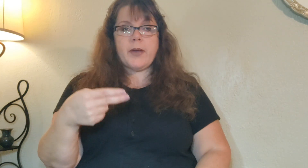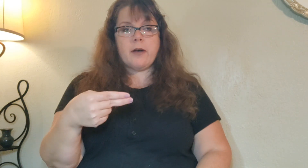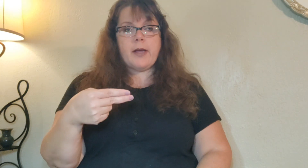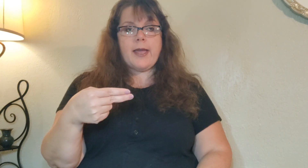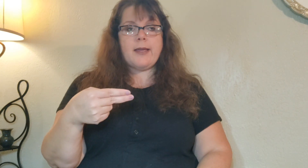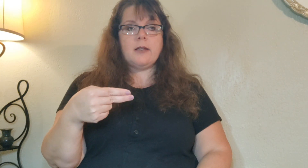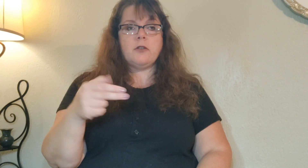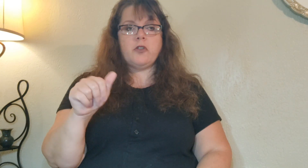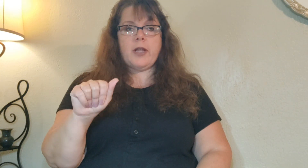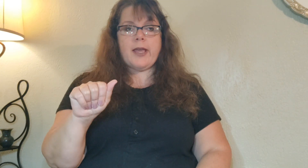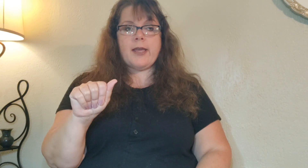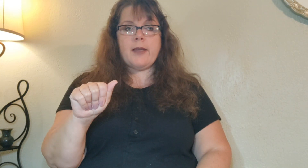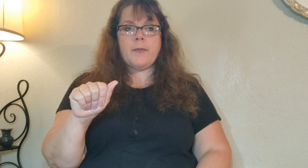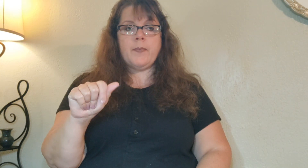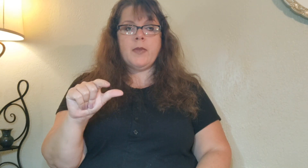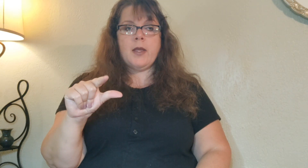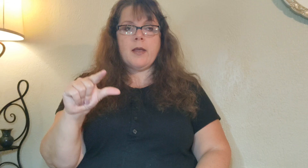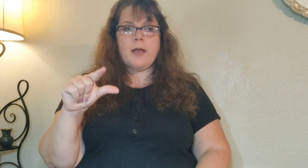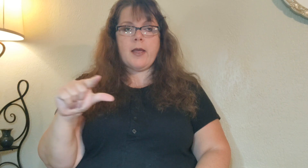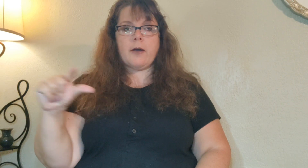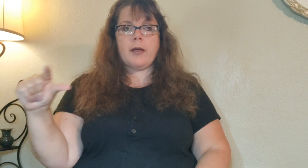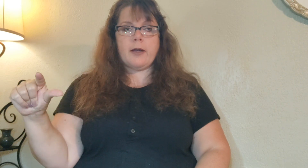spell H-A-L-L.